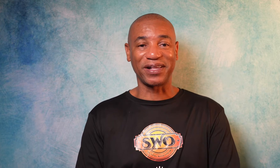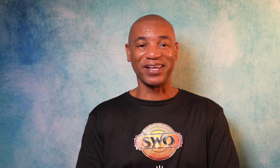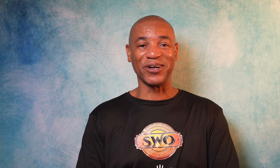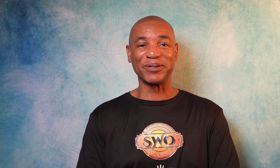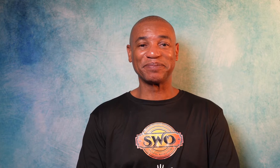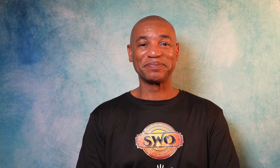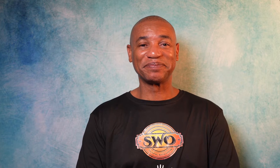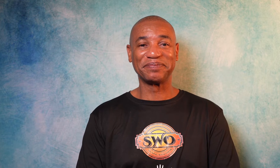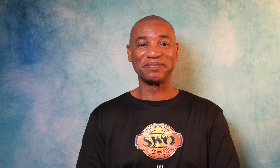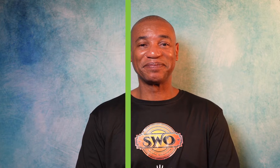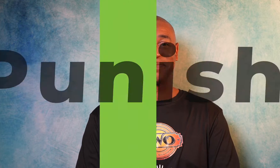clear.